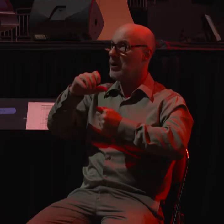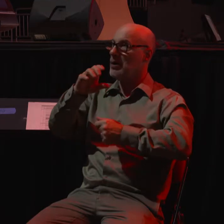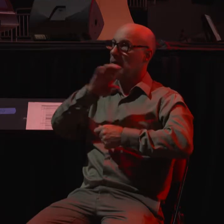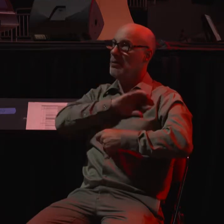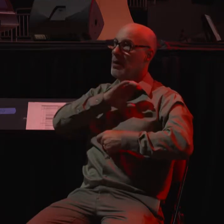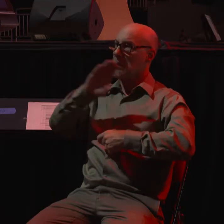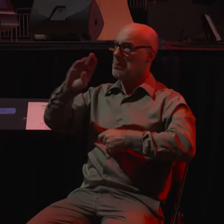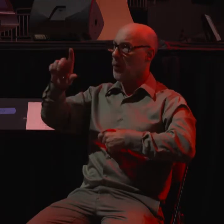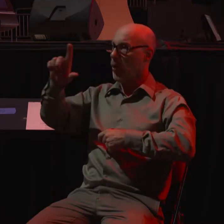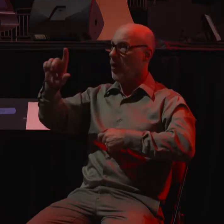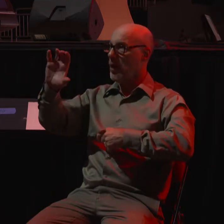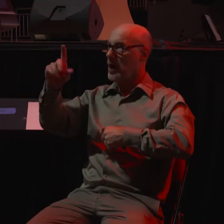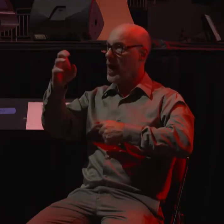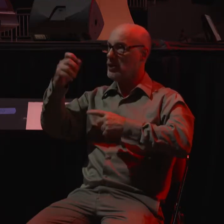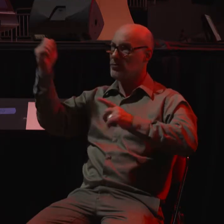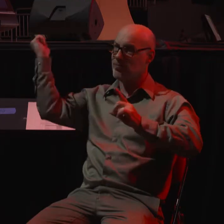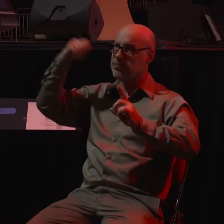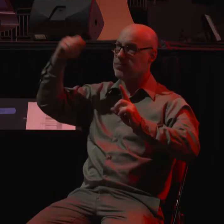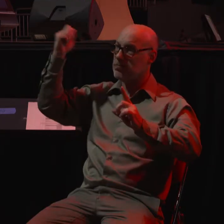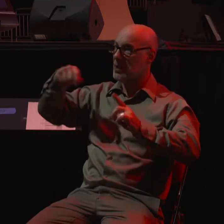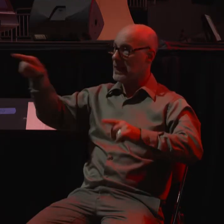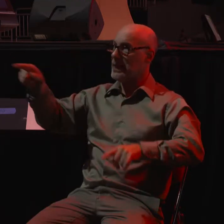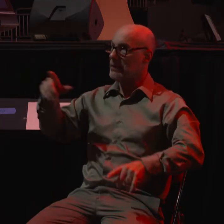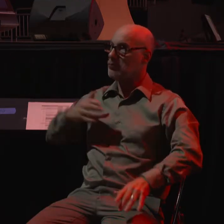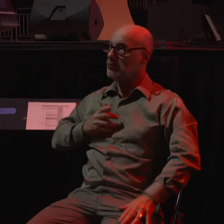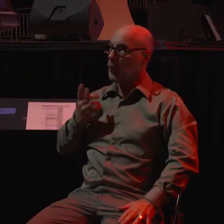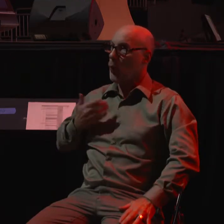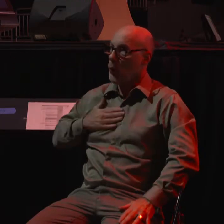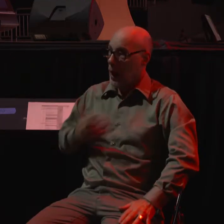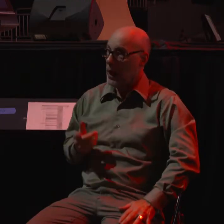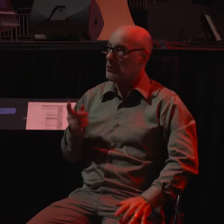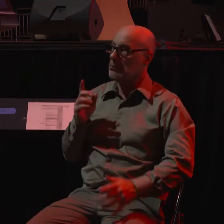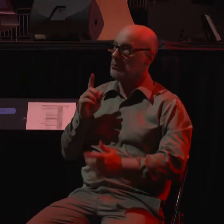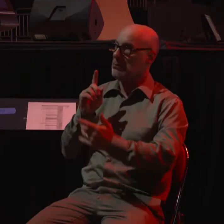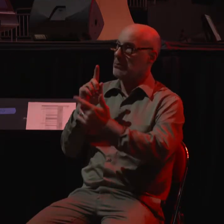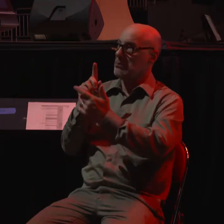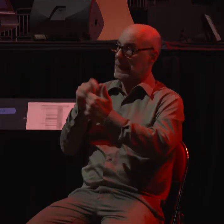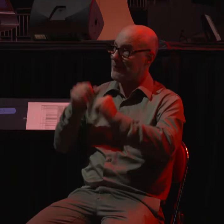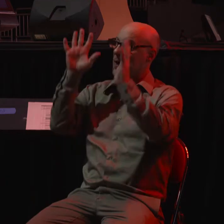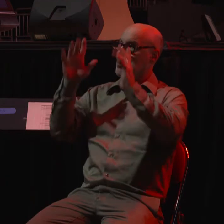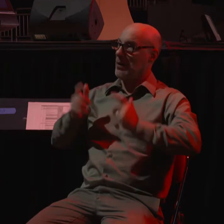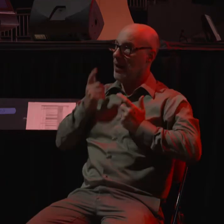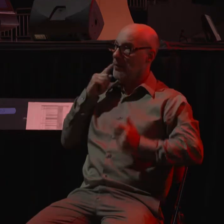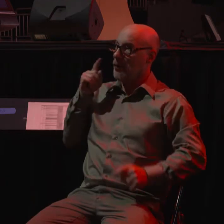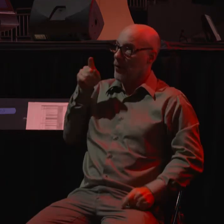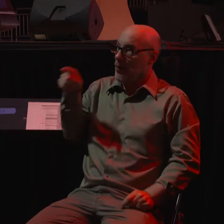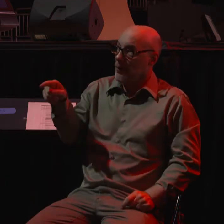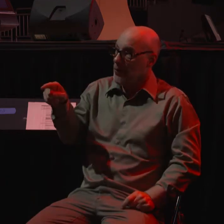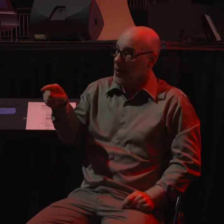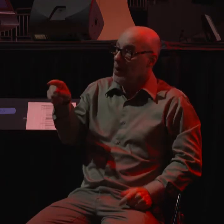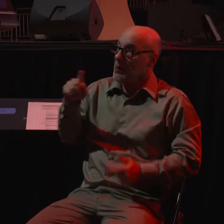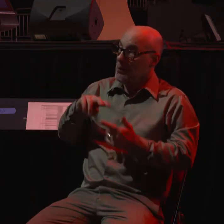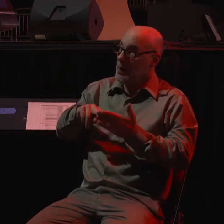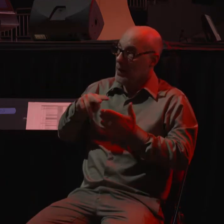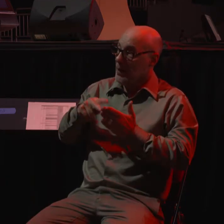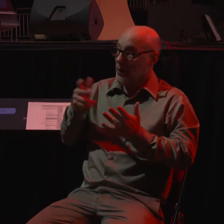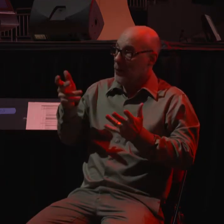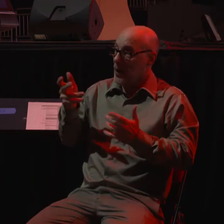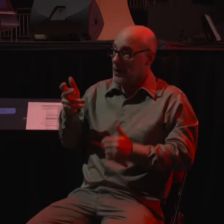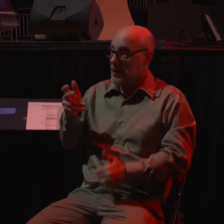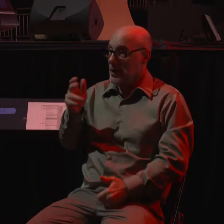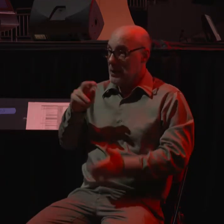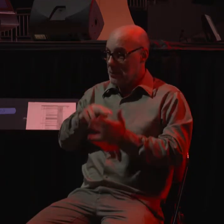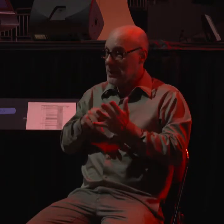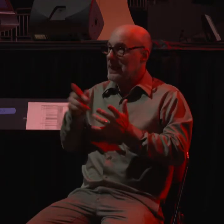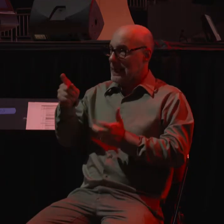Birmingham, is you're seeing more than just a clever social tactic, right? You're actually seeing a public appropriation of a deep theology